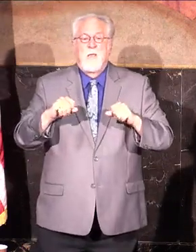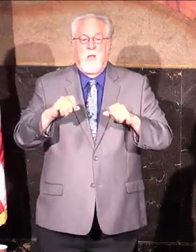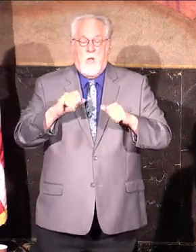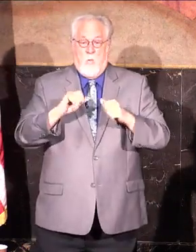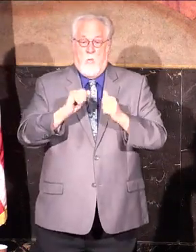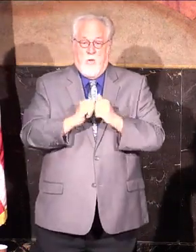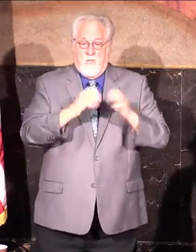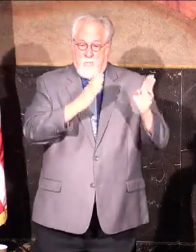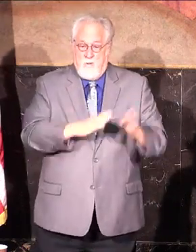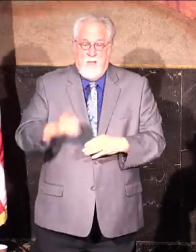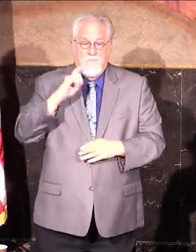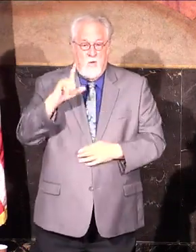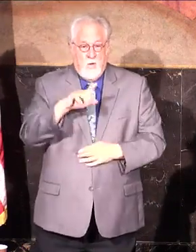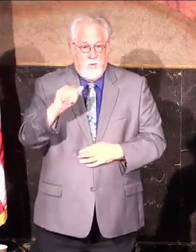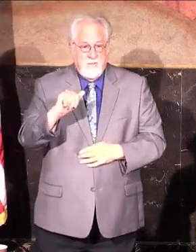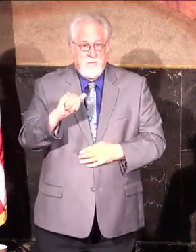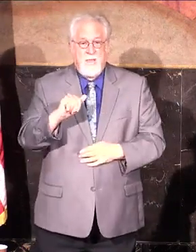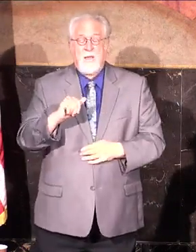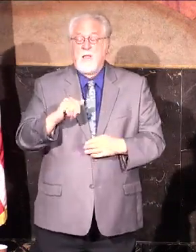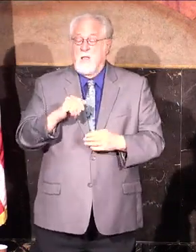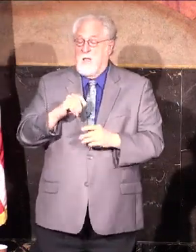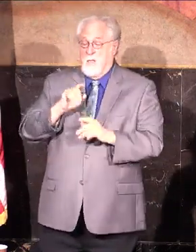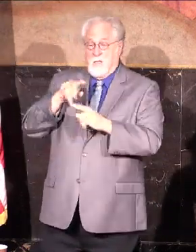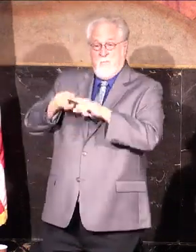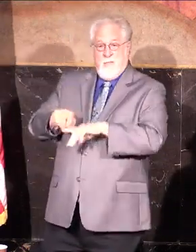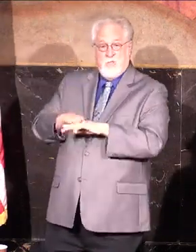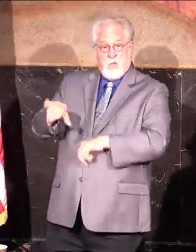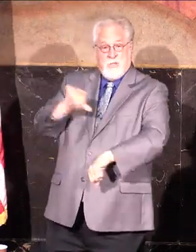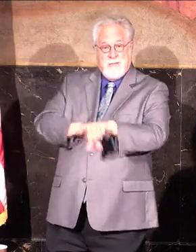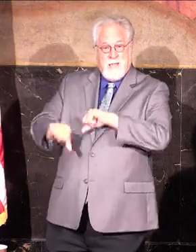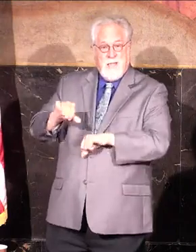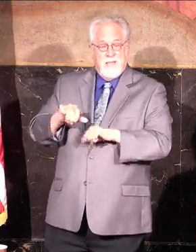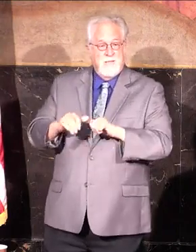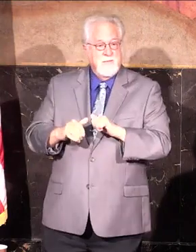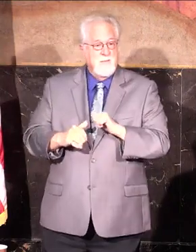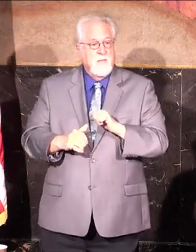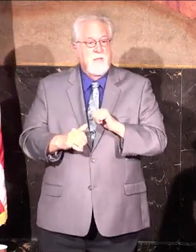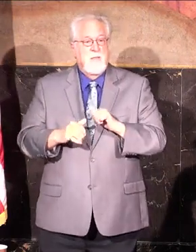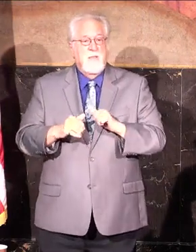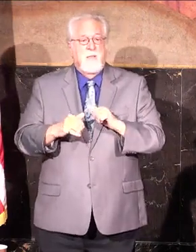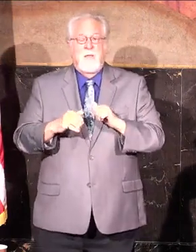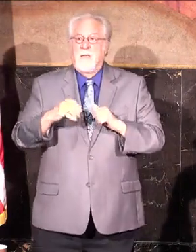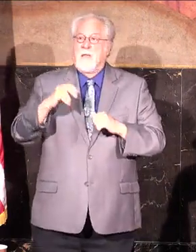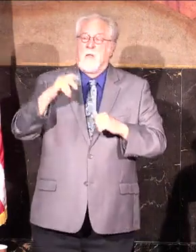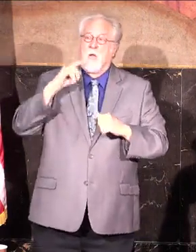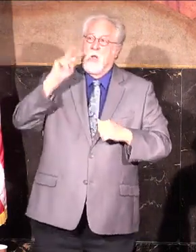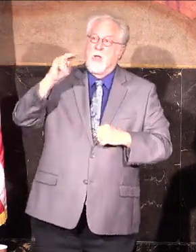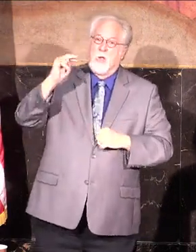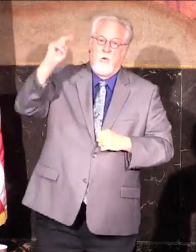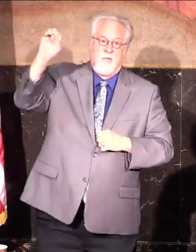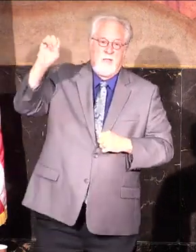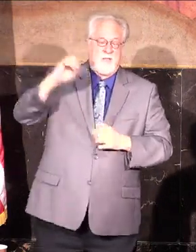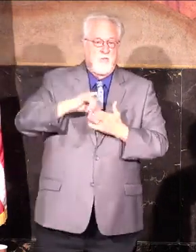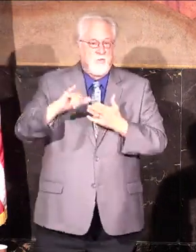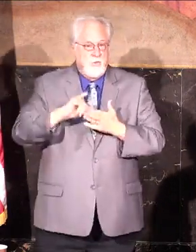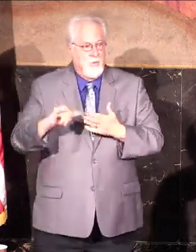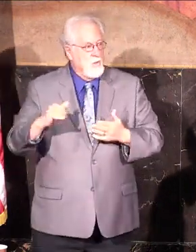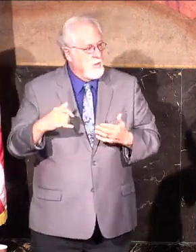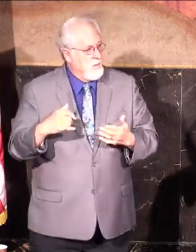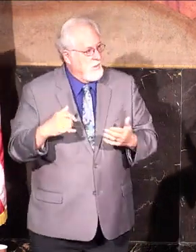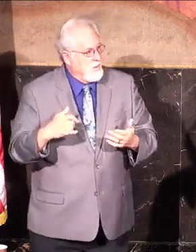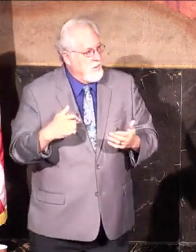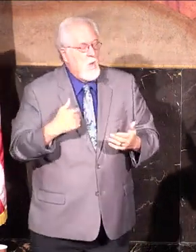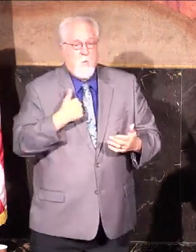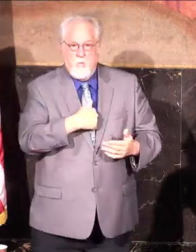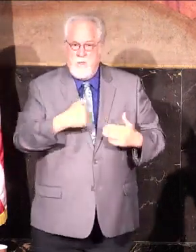in Louisiana is driven by science. My career mostly was spent in the Northeast and New York and Philly area, but I can absolutely with